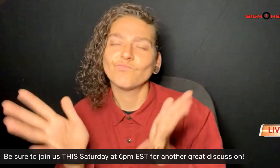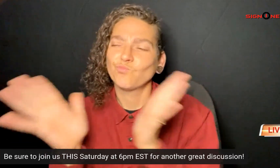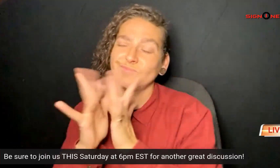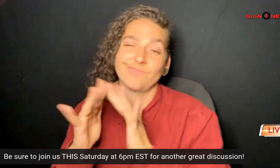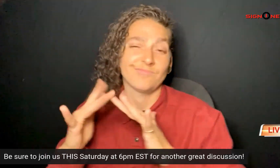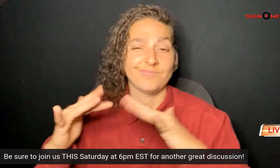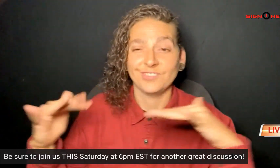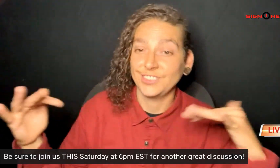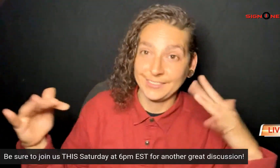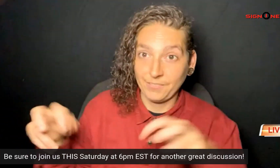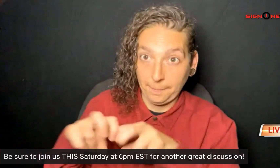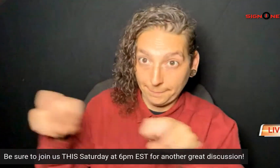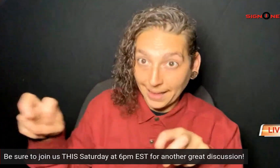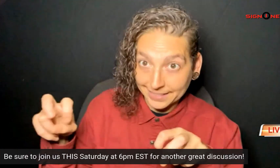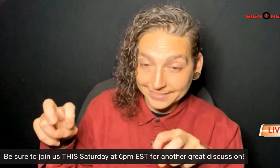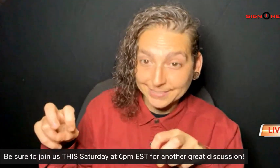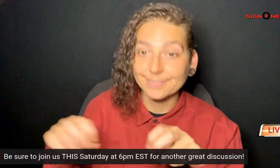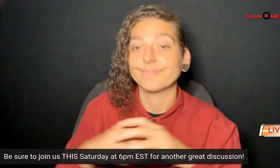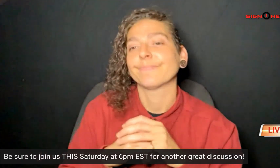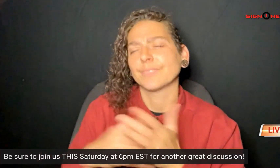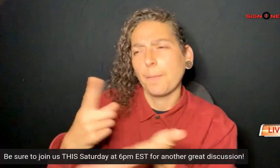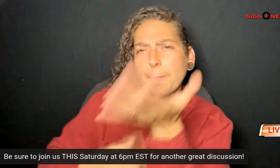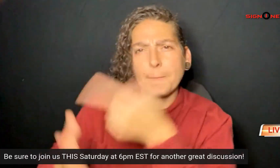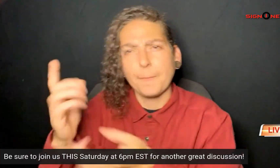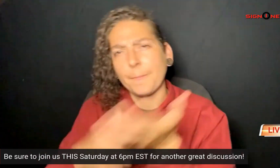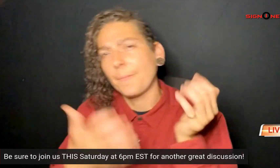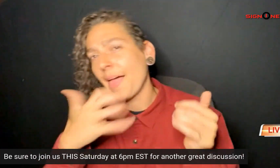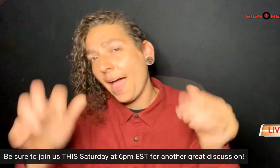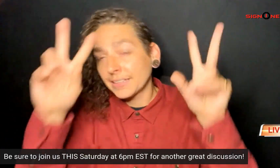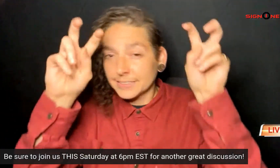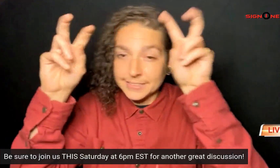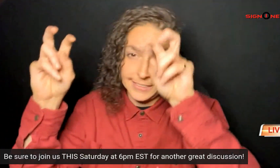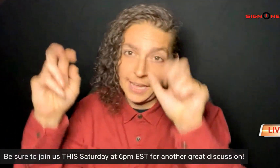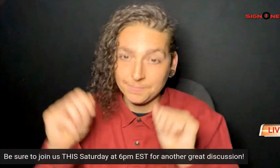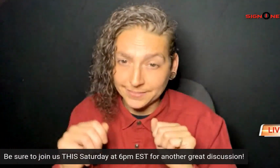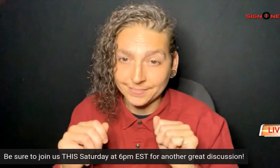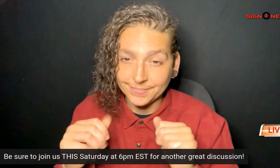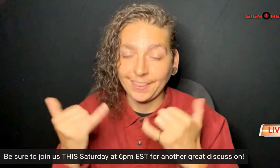live panel of diverse guests to discuss the hot topics of the week.